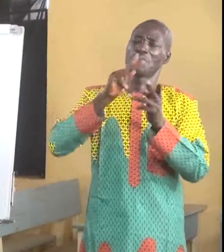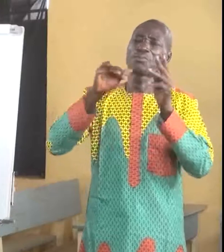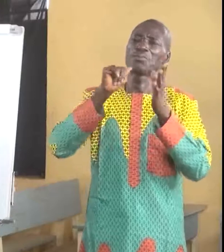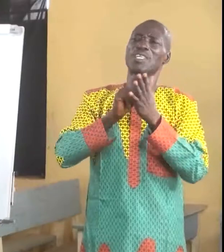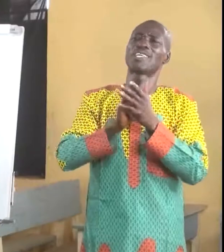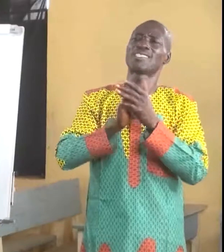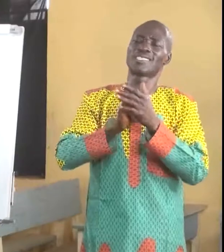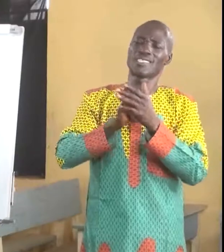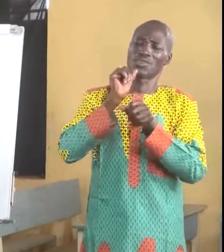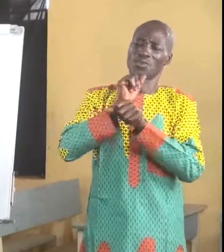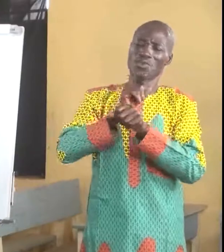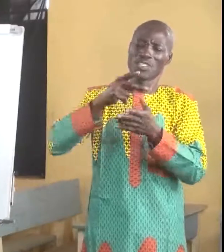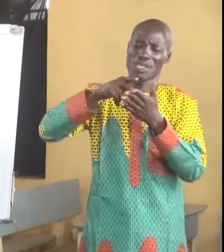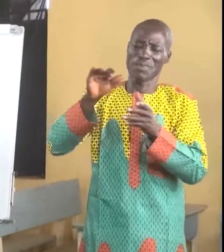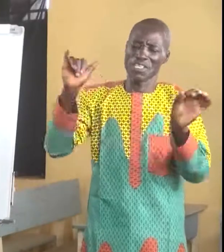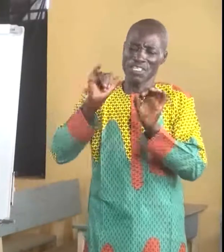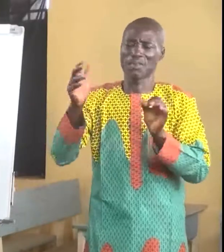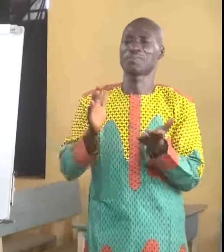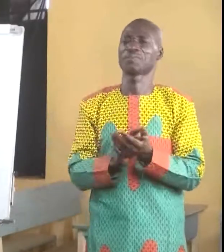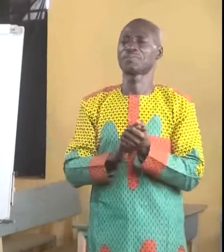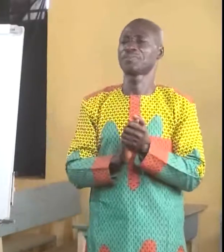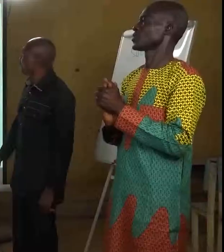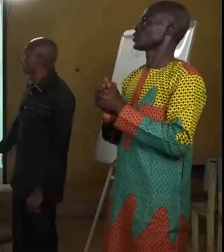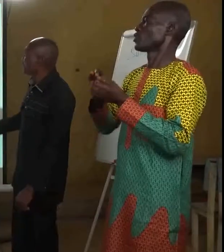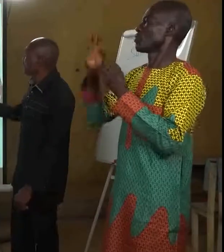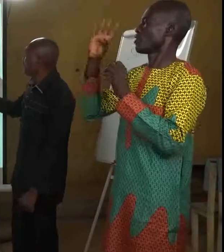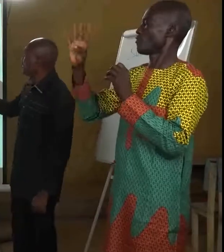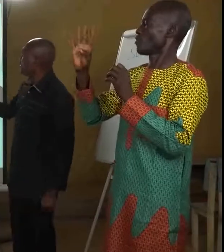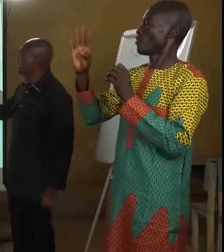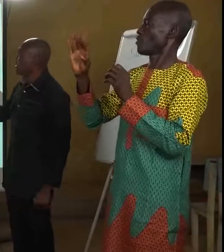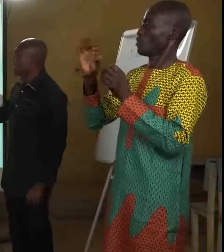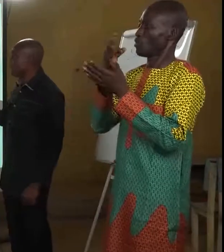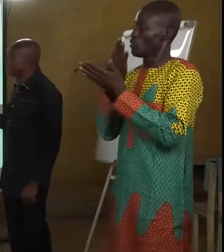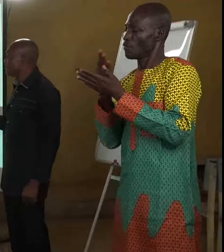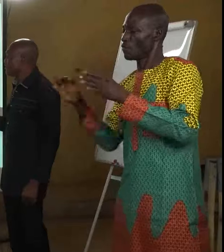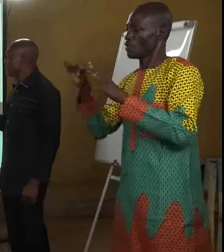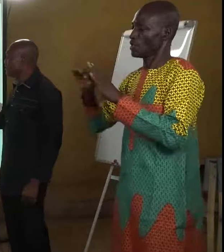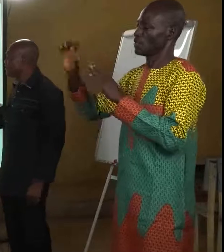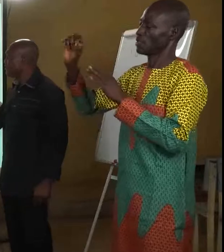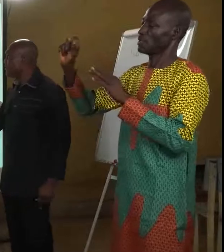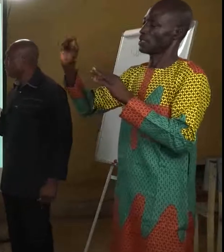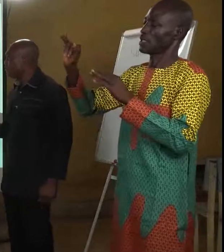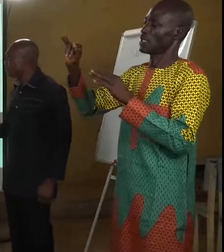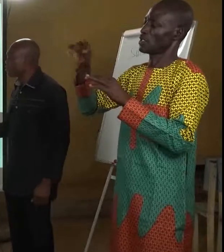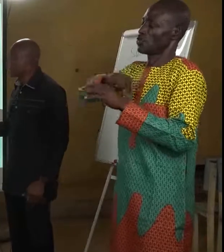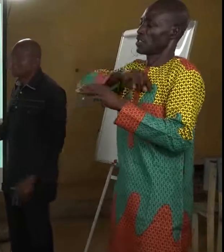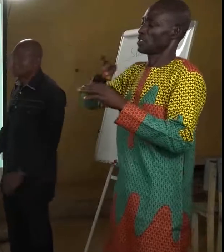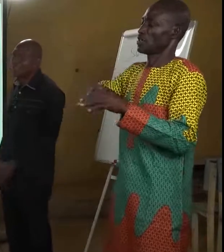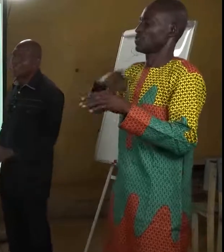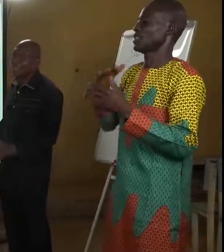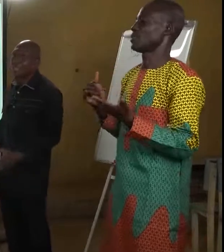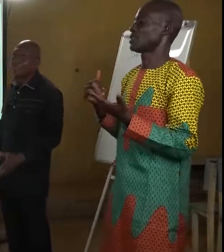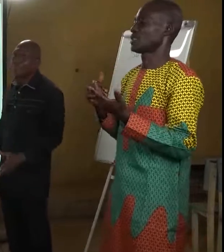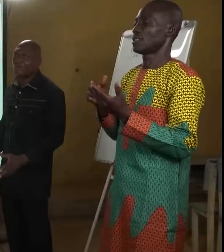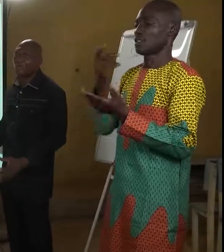same thing every month, during inflation they lose. 4, fall in standard of living. Standard of living will fall because what you